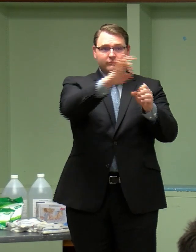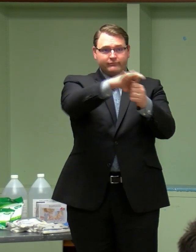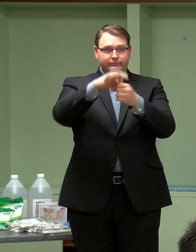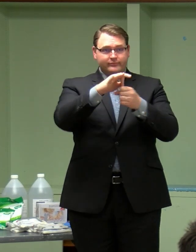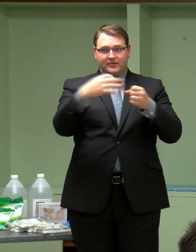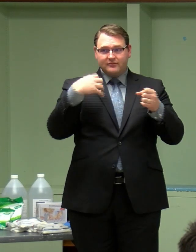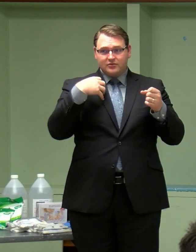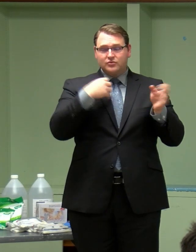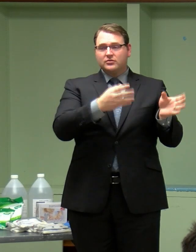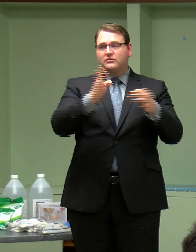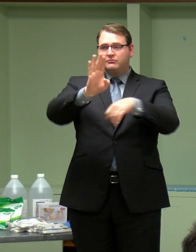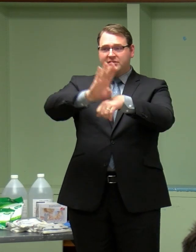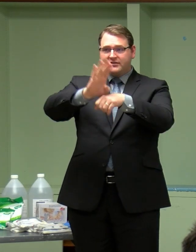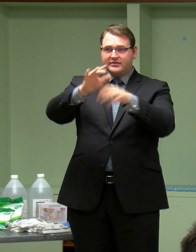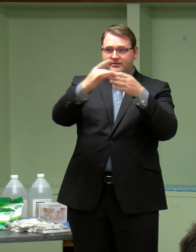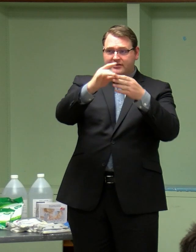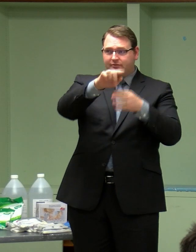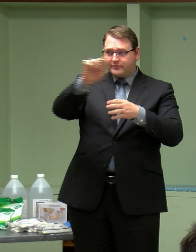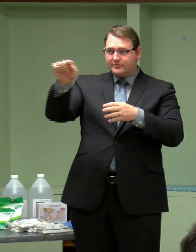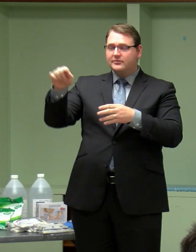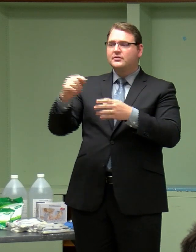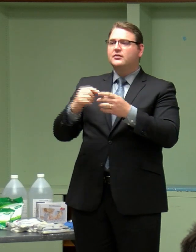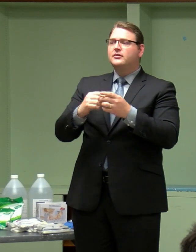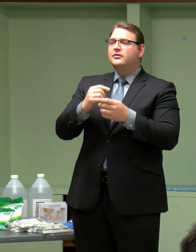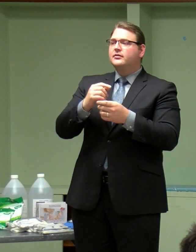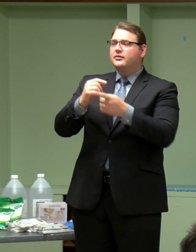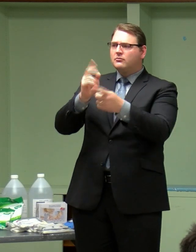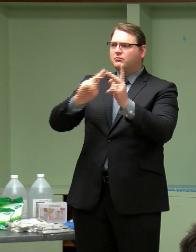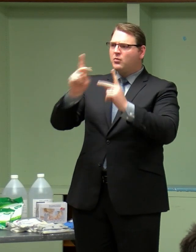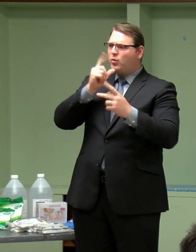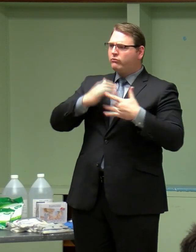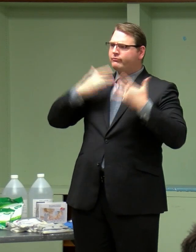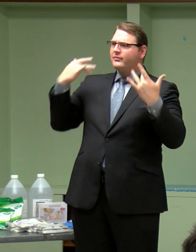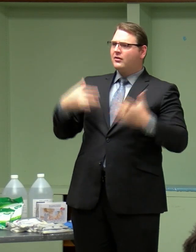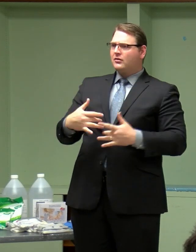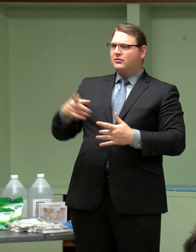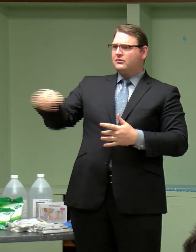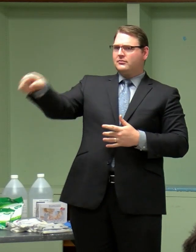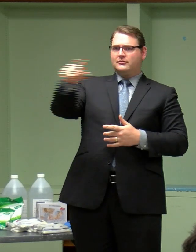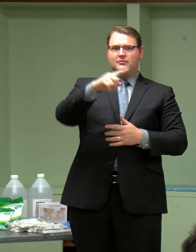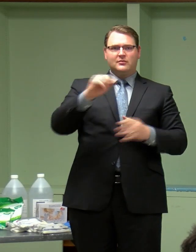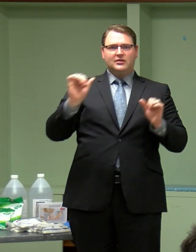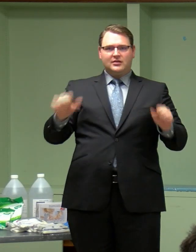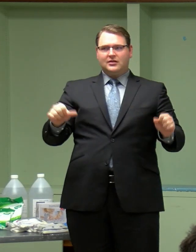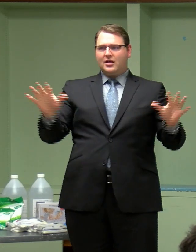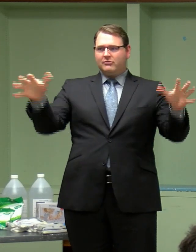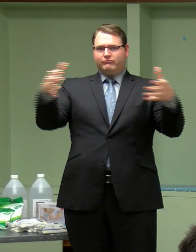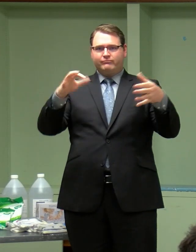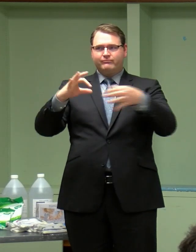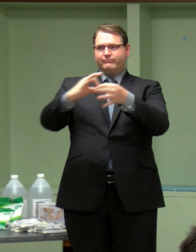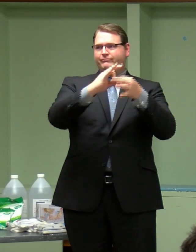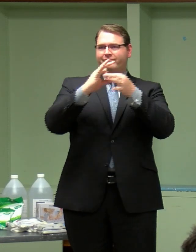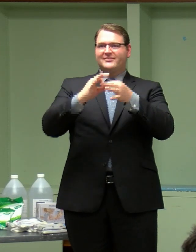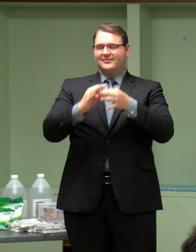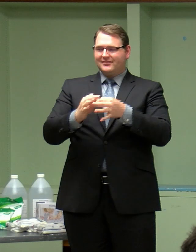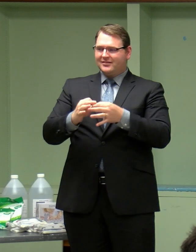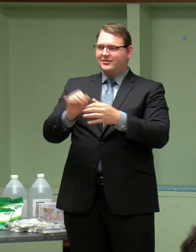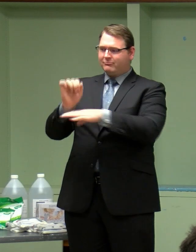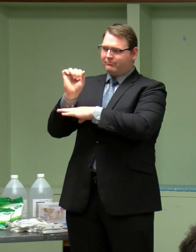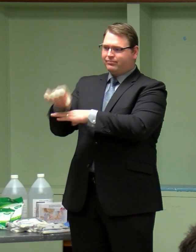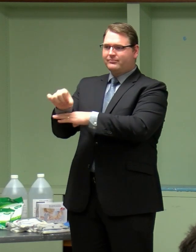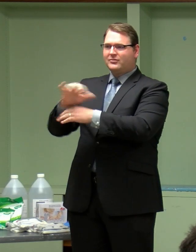civic leaders, and compassionate human beings, we can win the battle against COVID-19 infections.